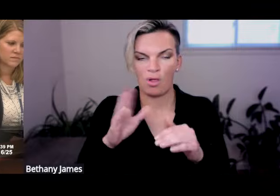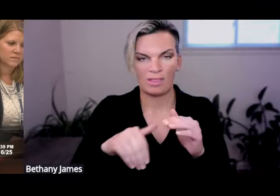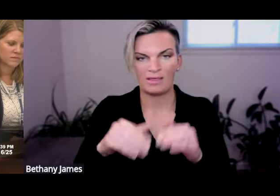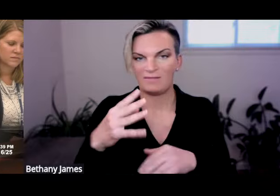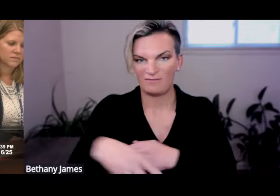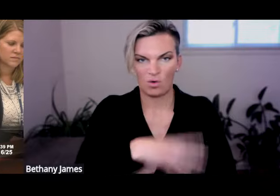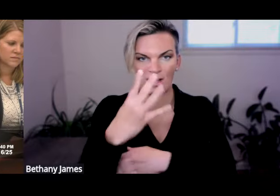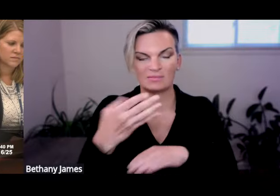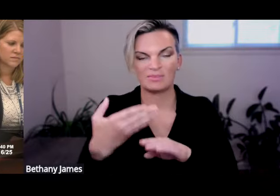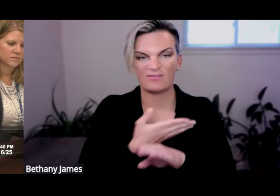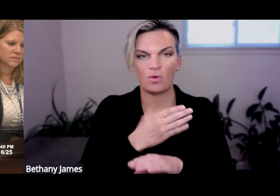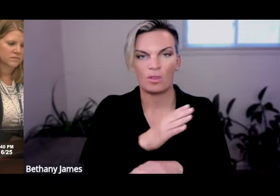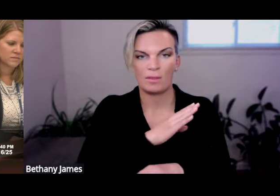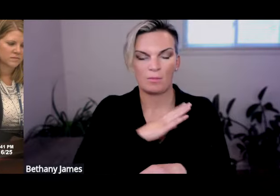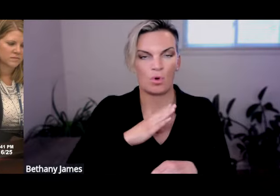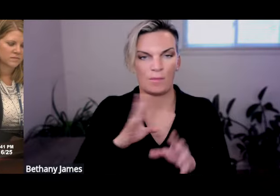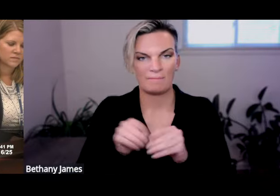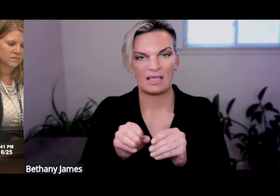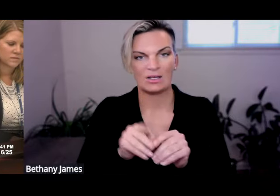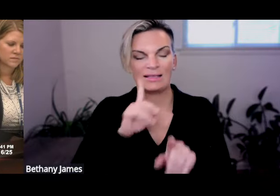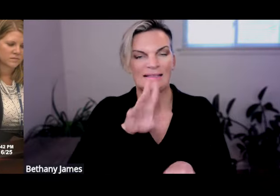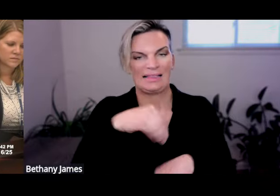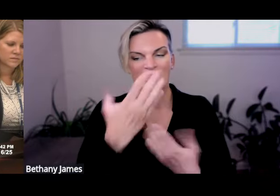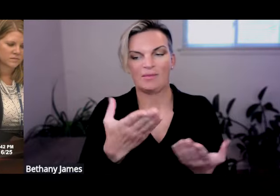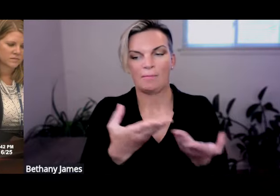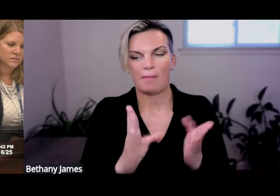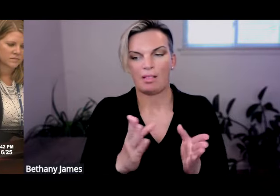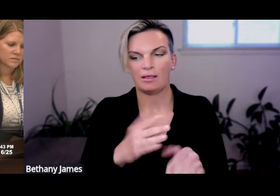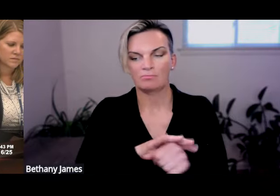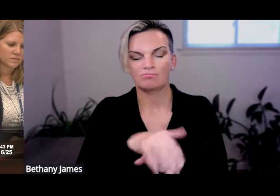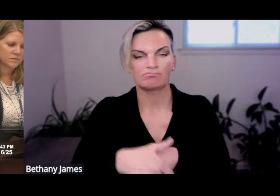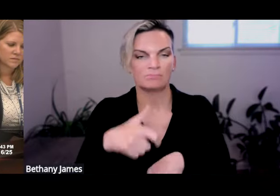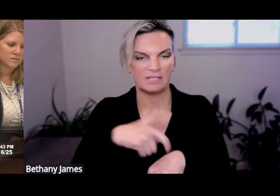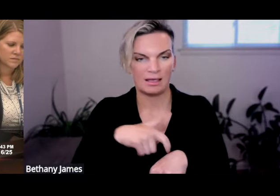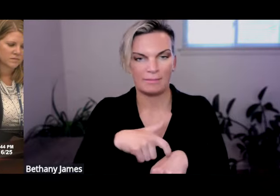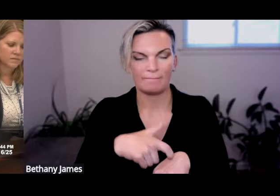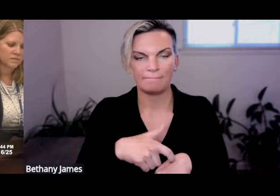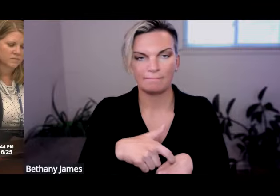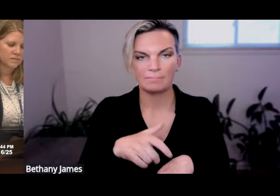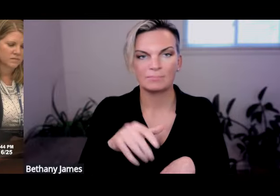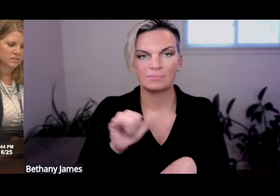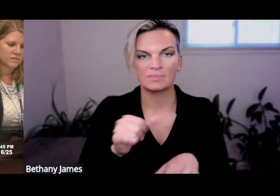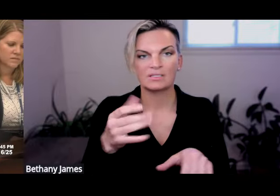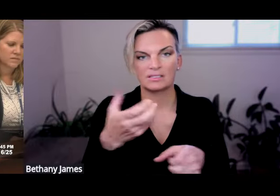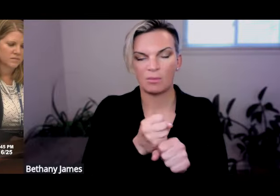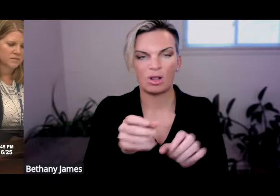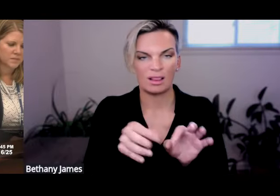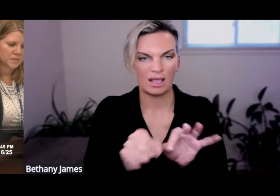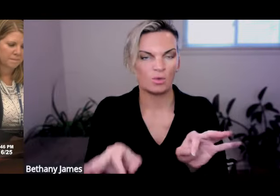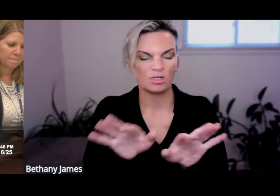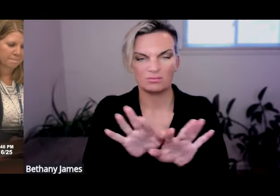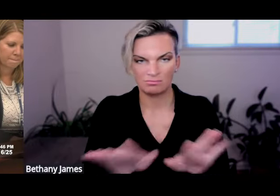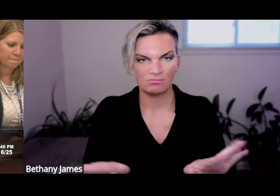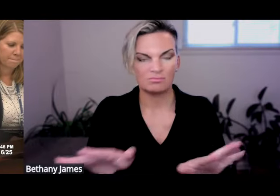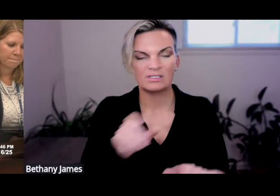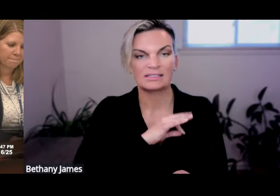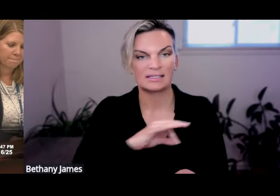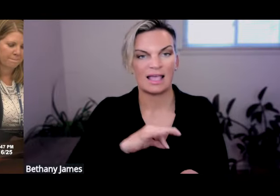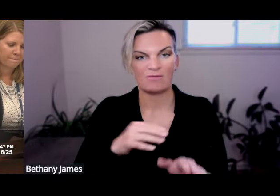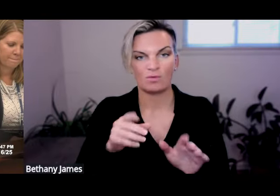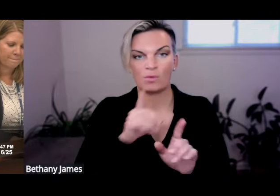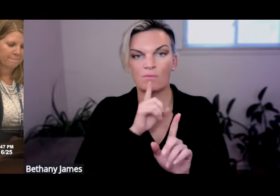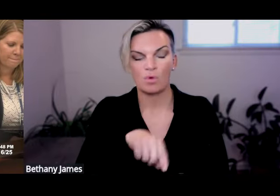the board meeting itself. So that way there is time for that. Same with like summary language, things like that. Staff reports are required to